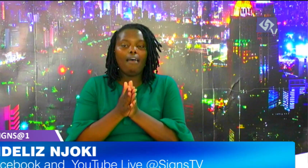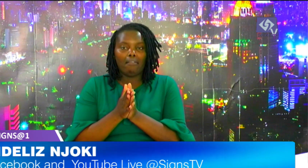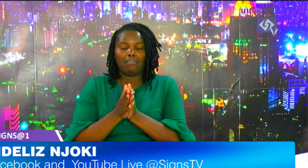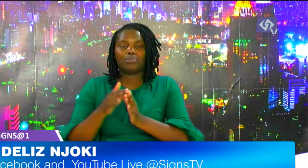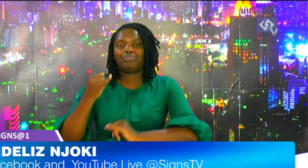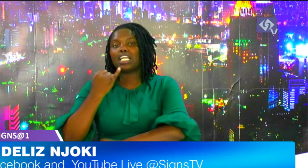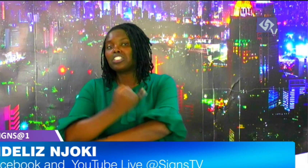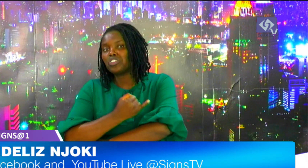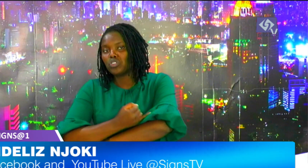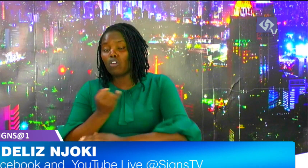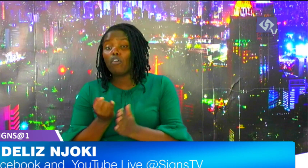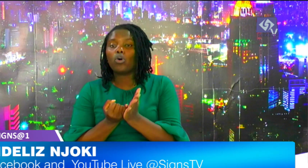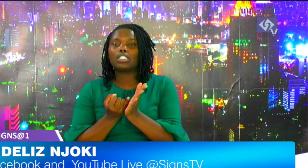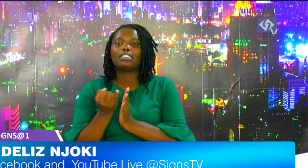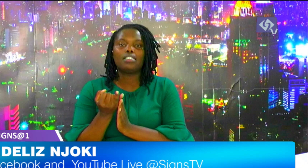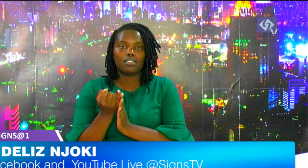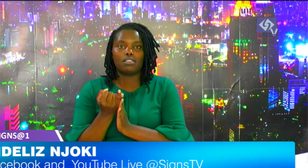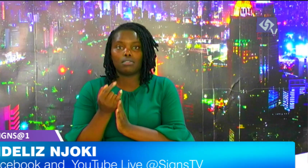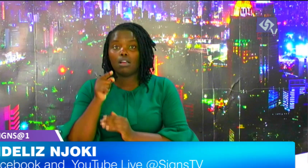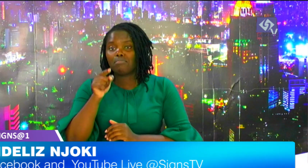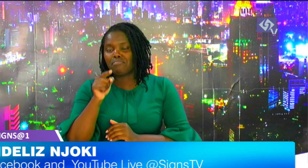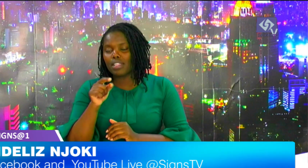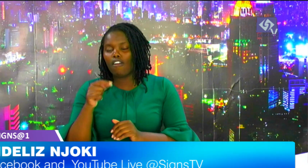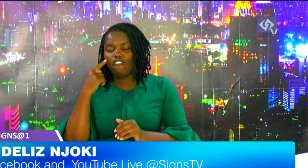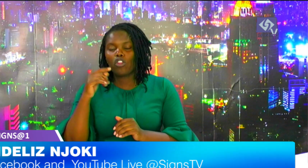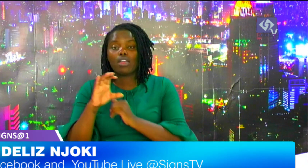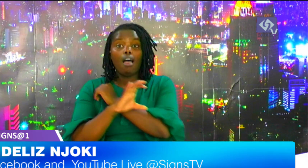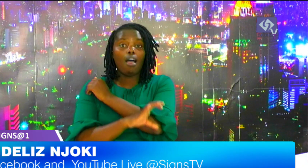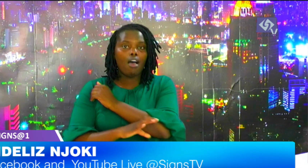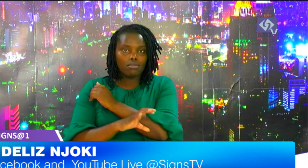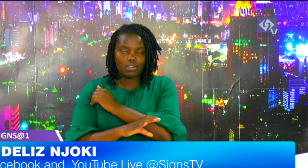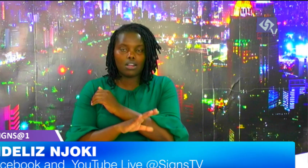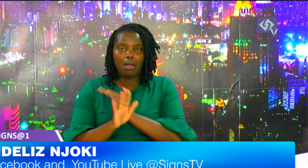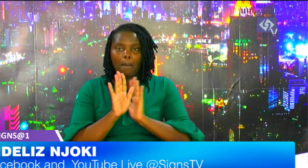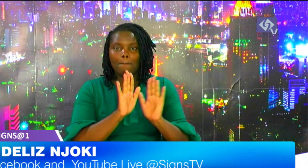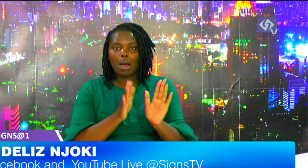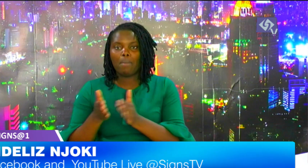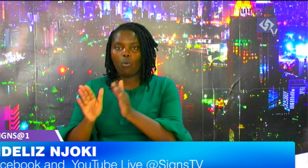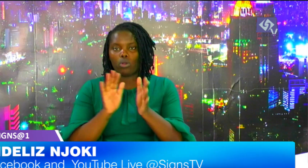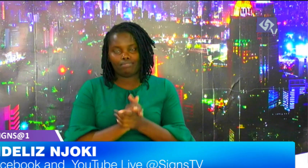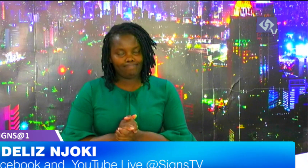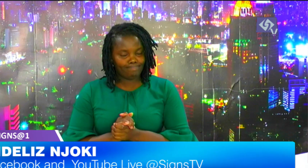in line with the Constitution and respecting the factional and institutional integrity of state